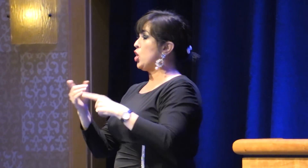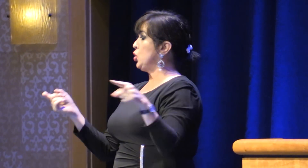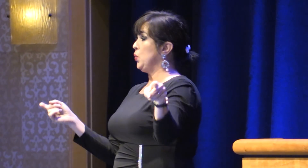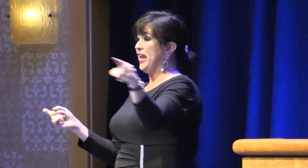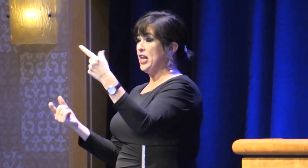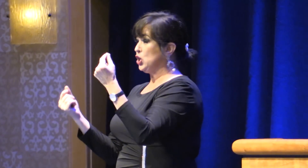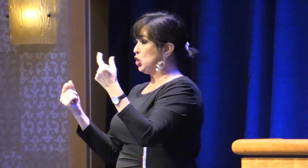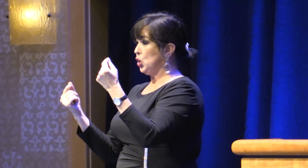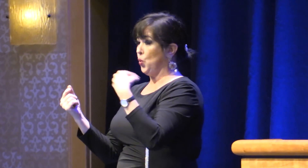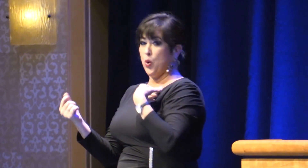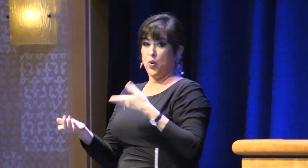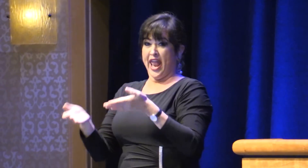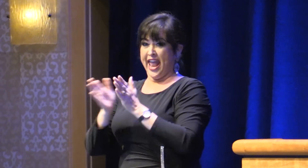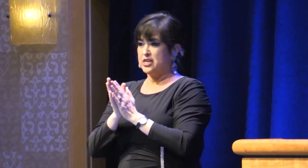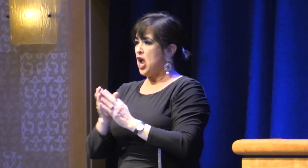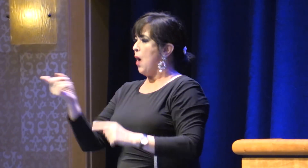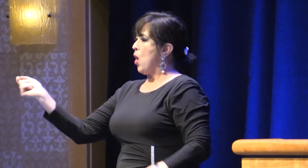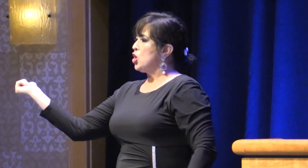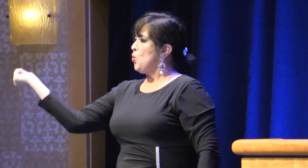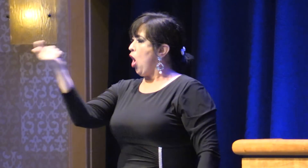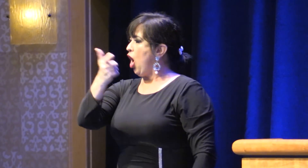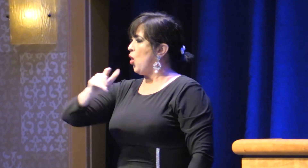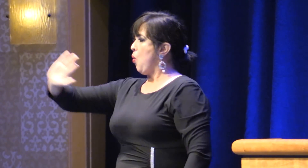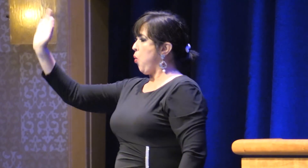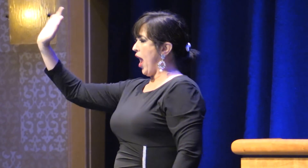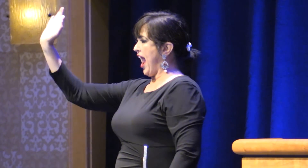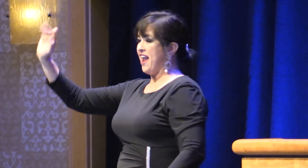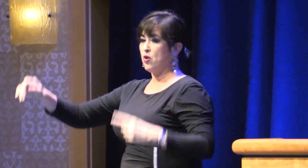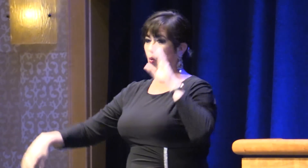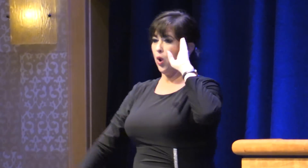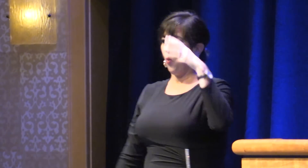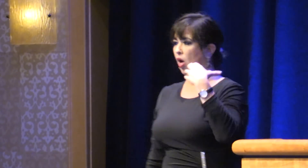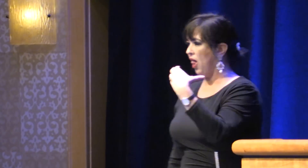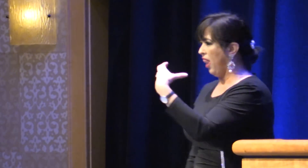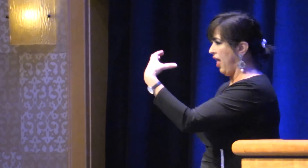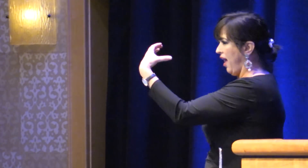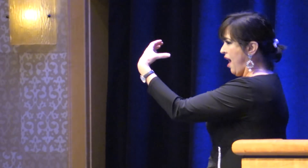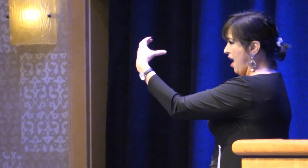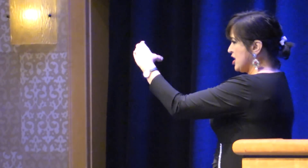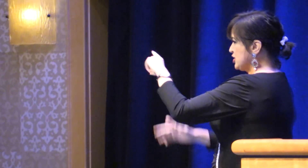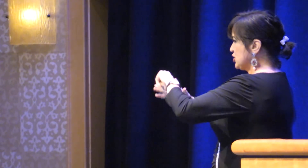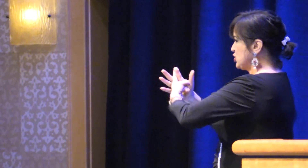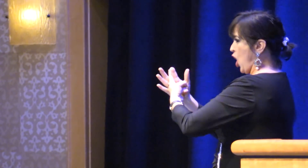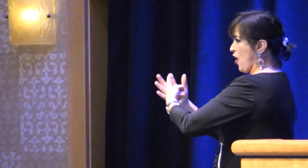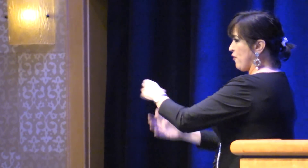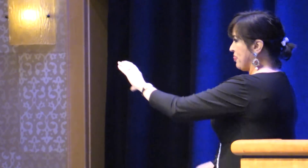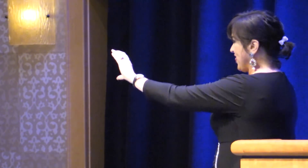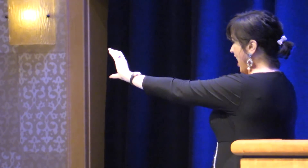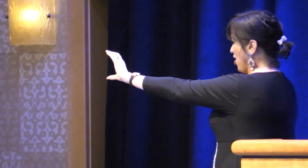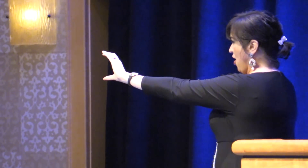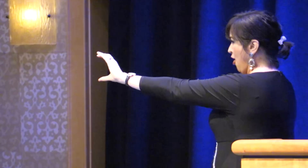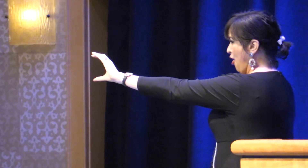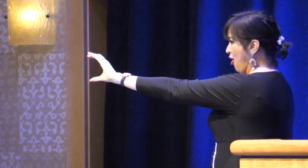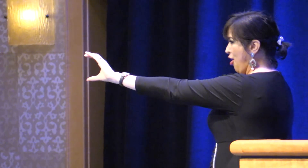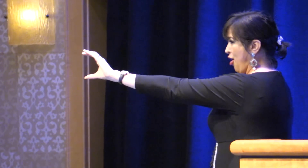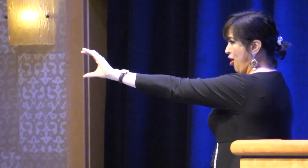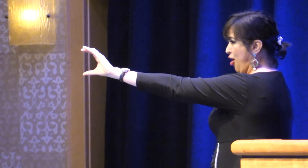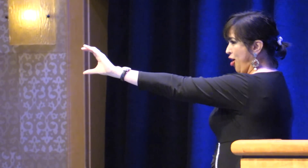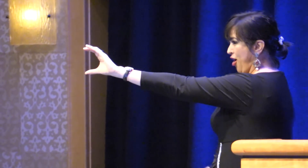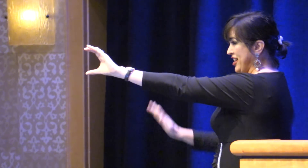a phone here, and what we're going to do is ask everyone to wave when we move the phone. So we'll start on one side